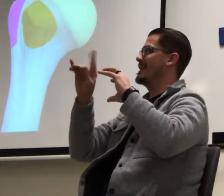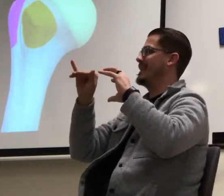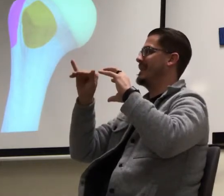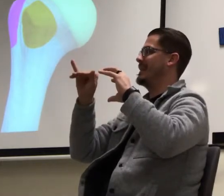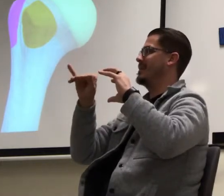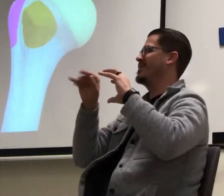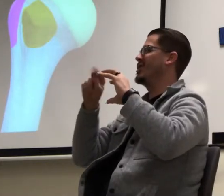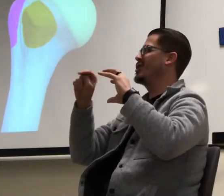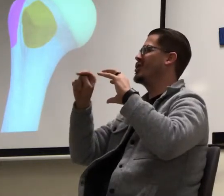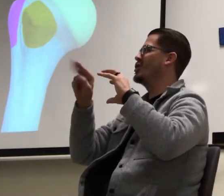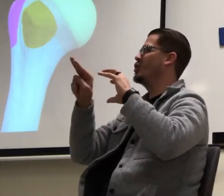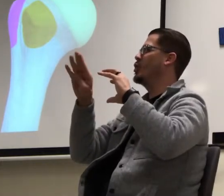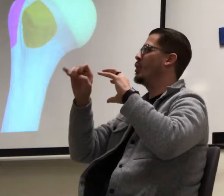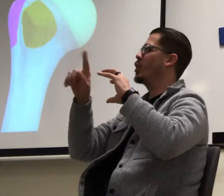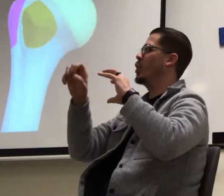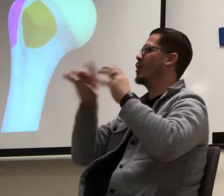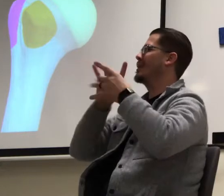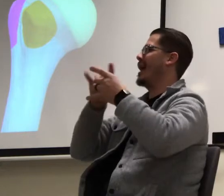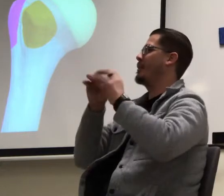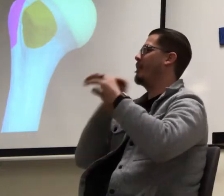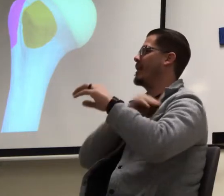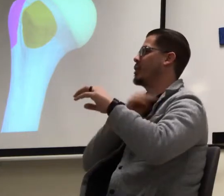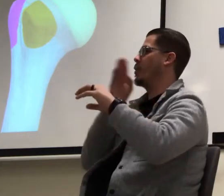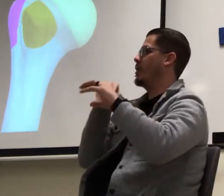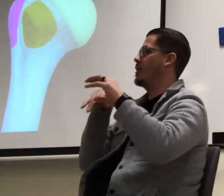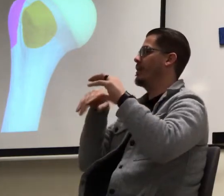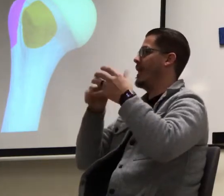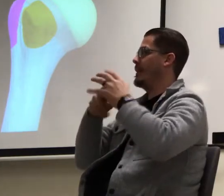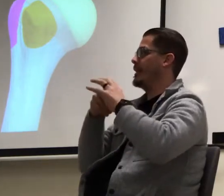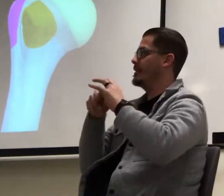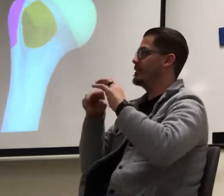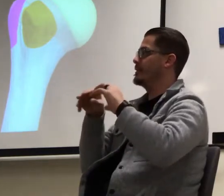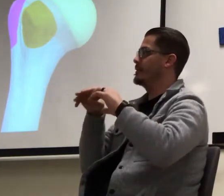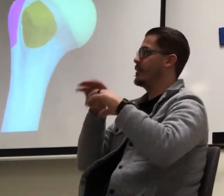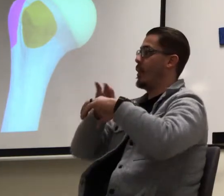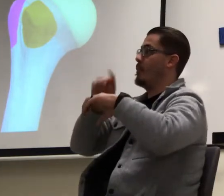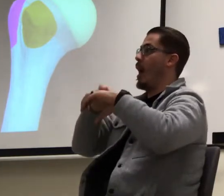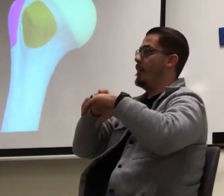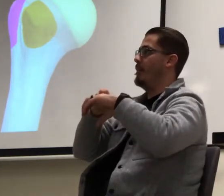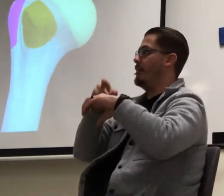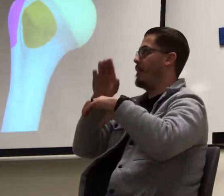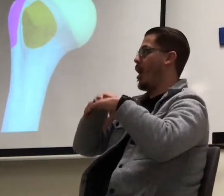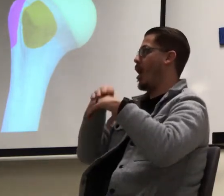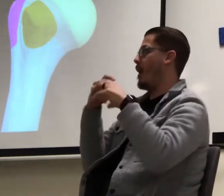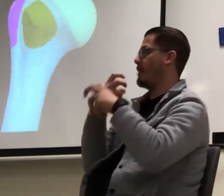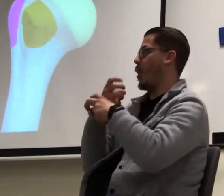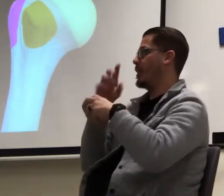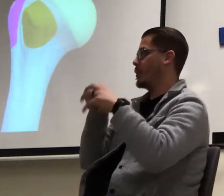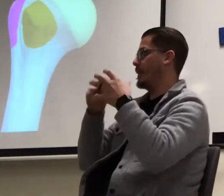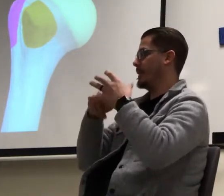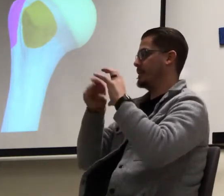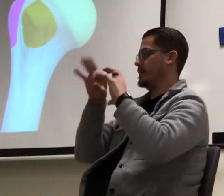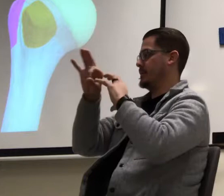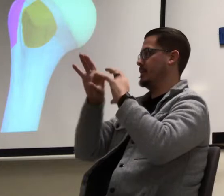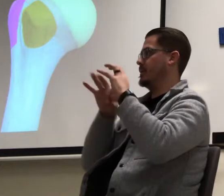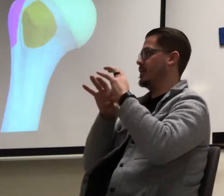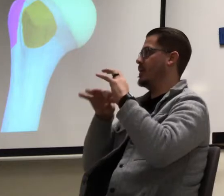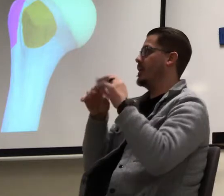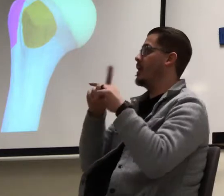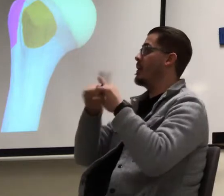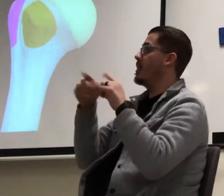you like to remember, and they both mean bumps, bumps on bones, tubercles or tuberosities. But there's a lesser